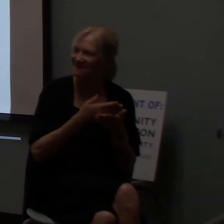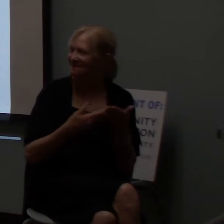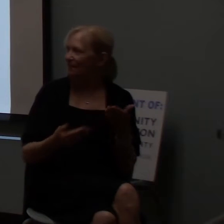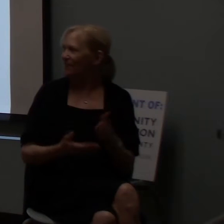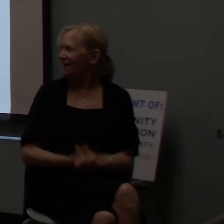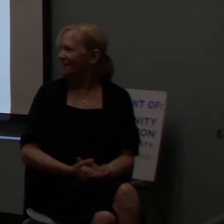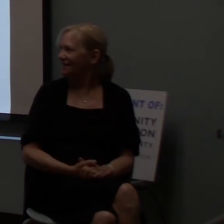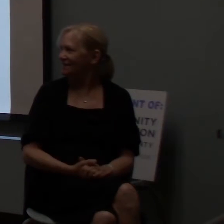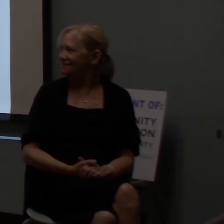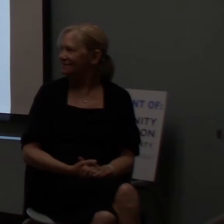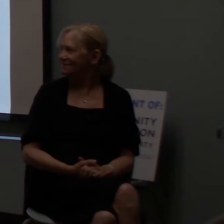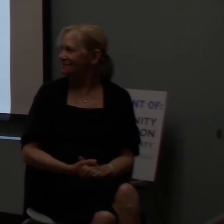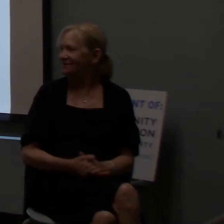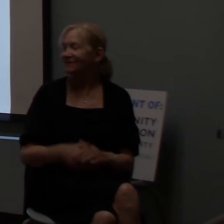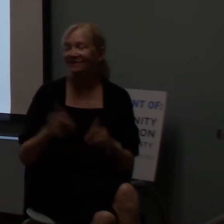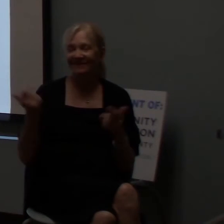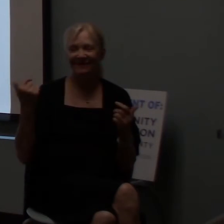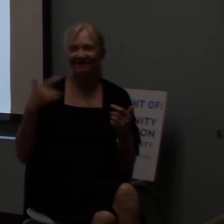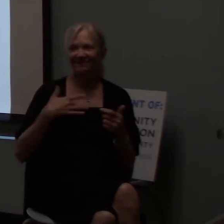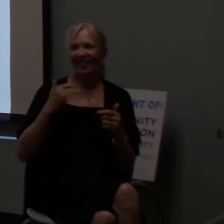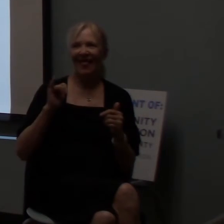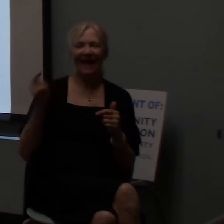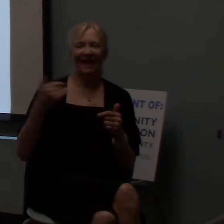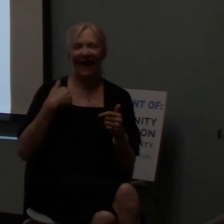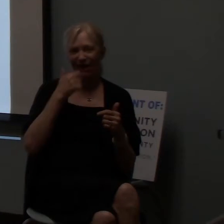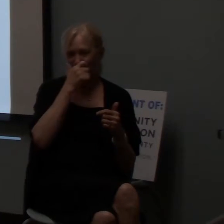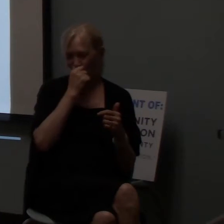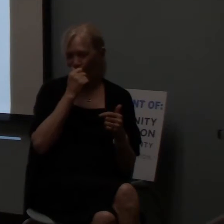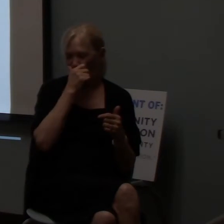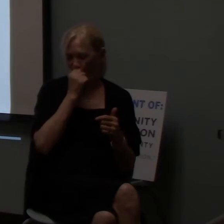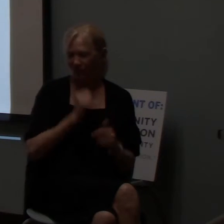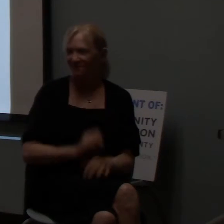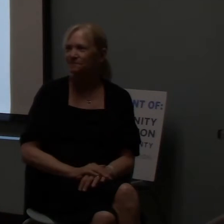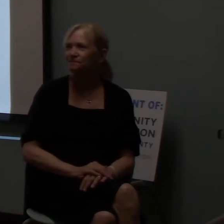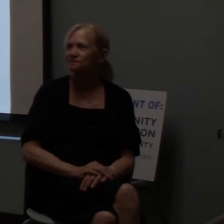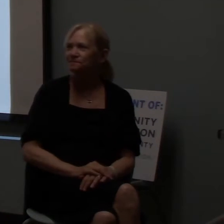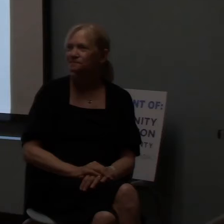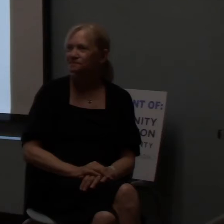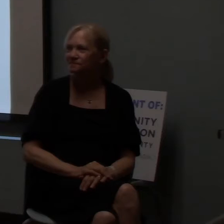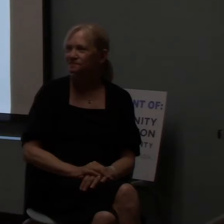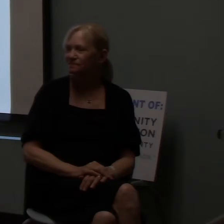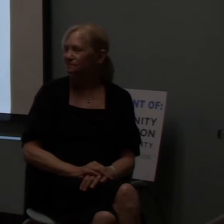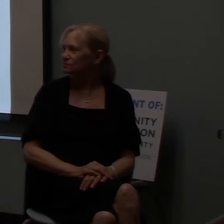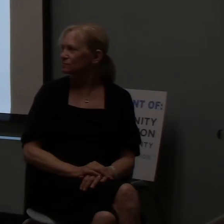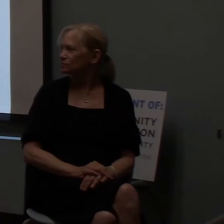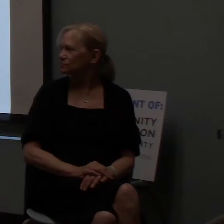Does that include a cold? No, I did not do that.